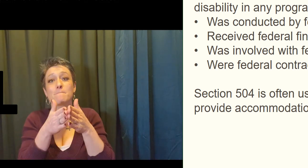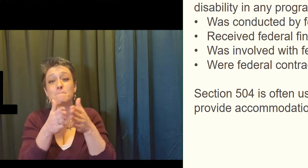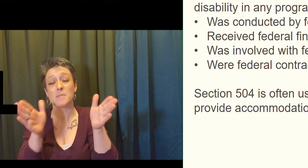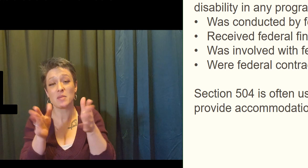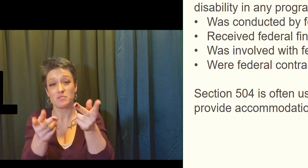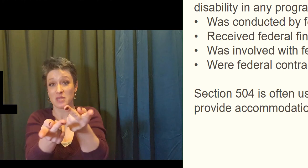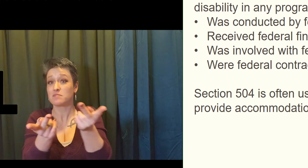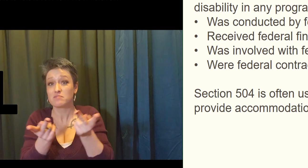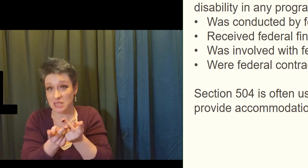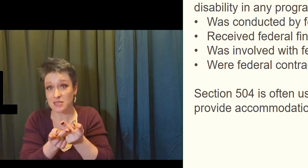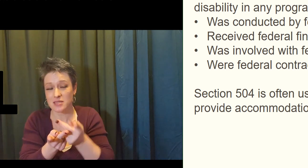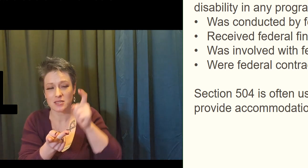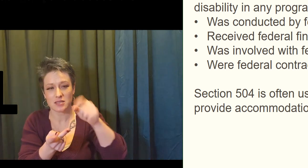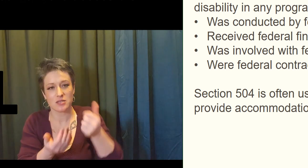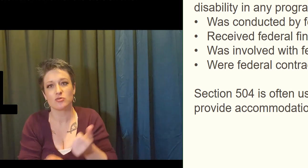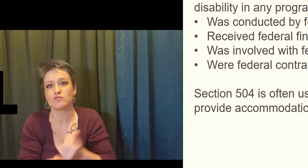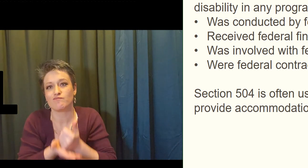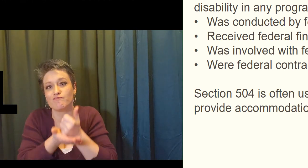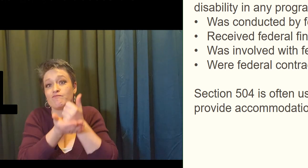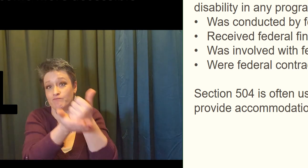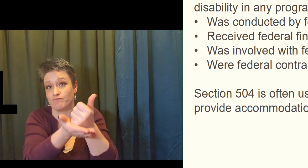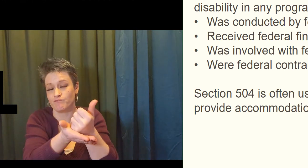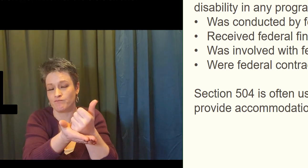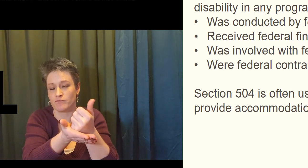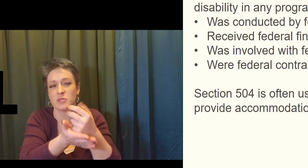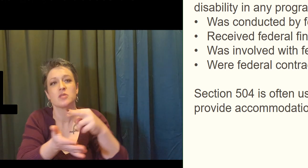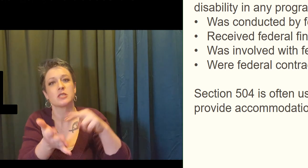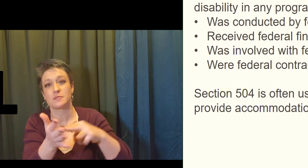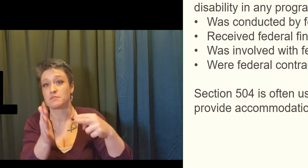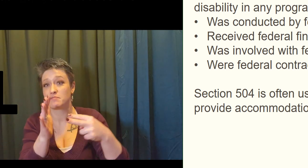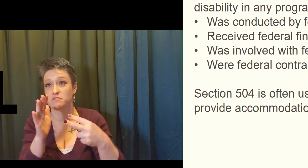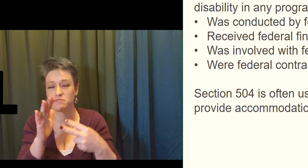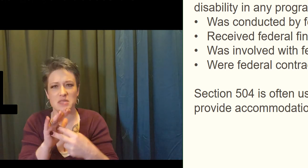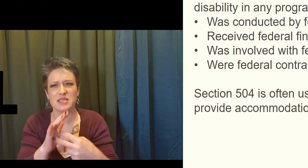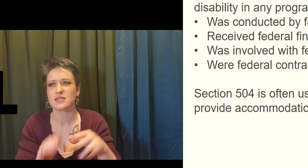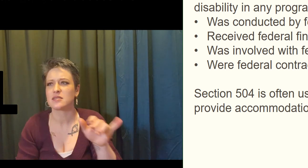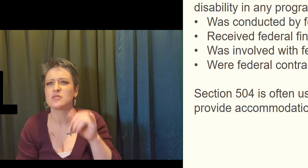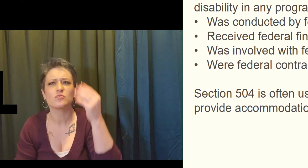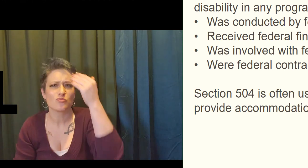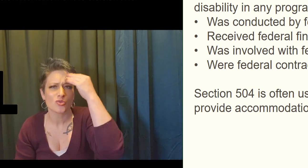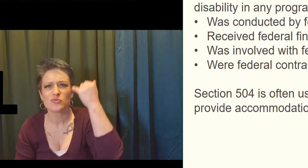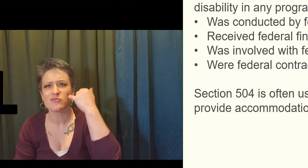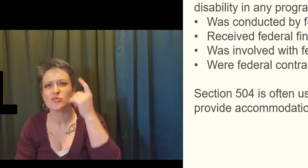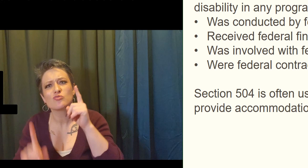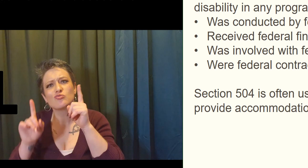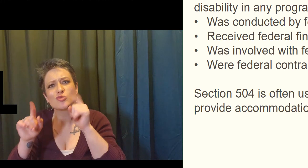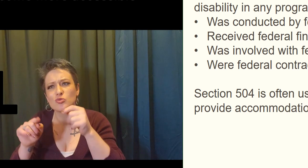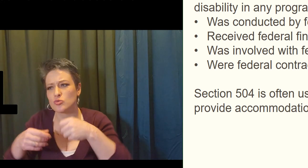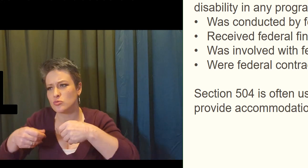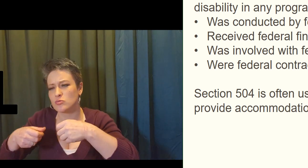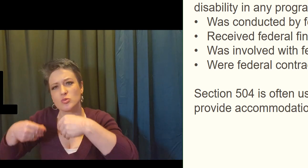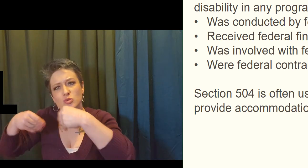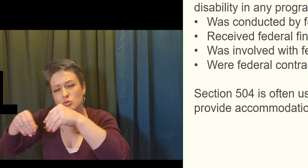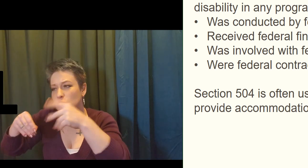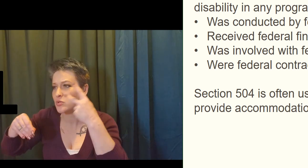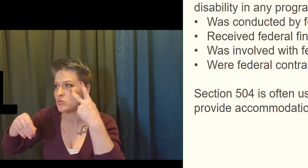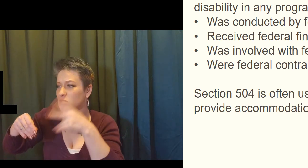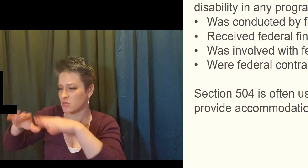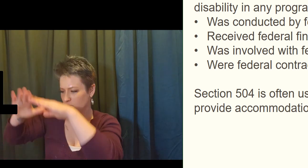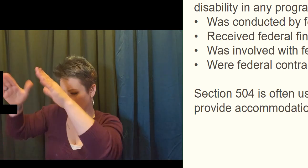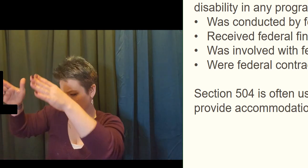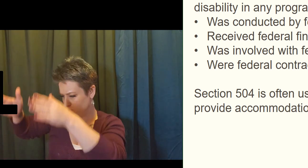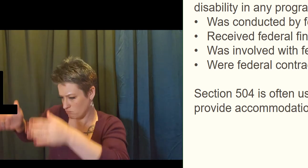on educational function, but it was more about public spaces and helping those become more accessible, which meant if you